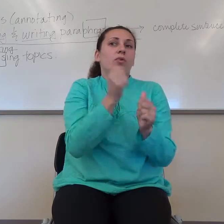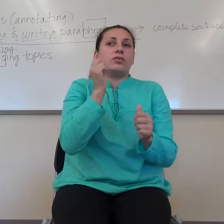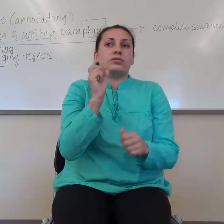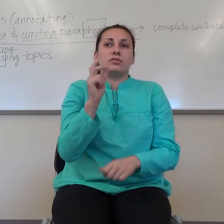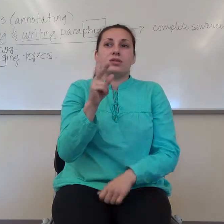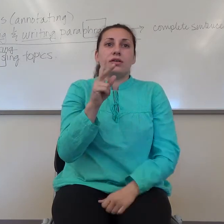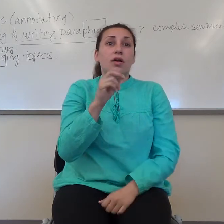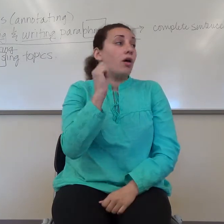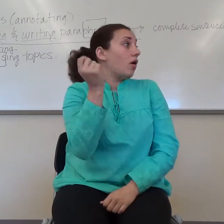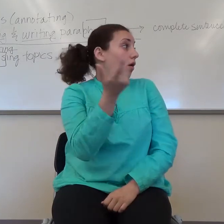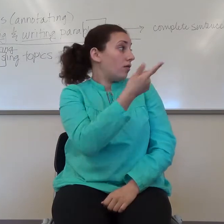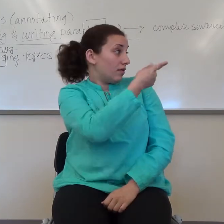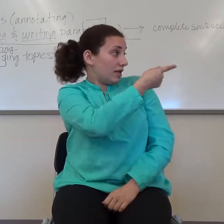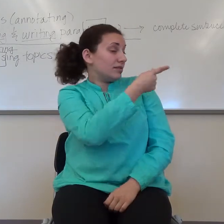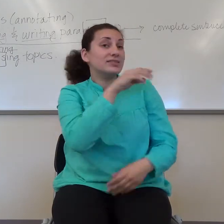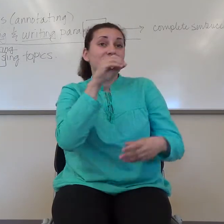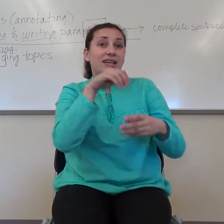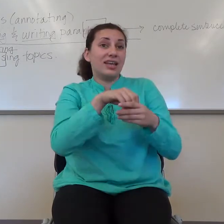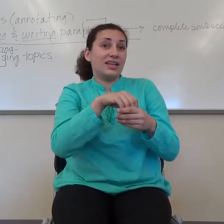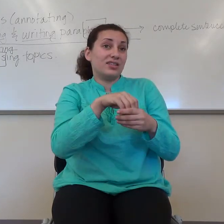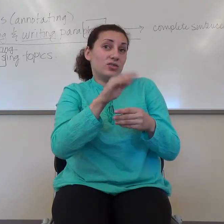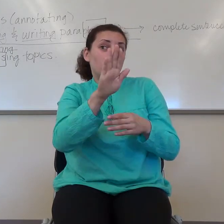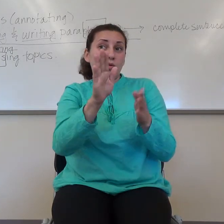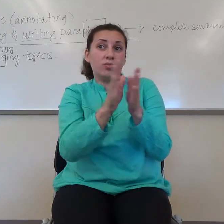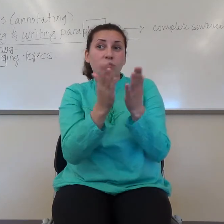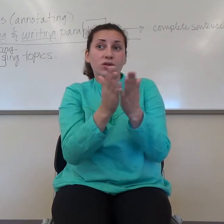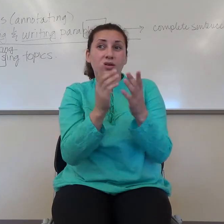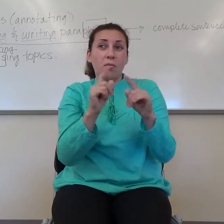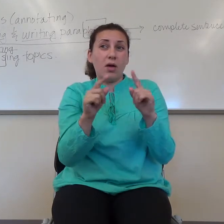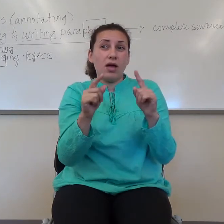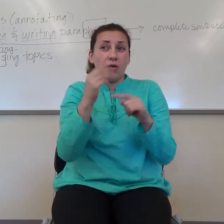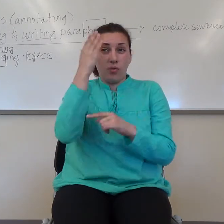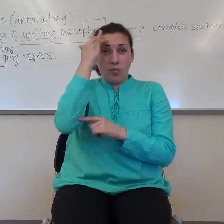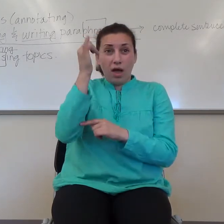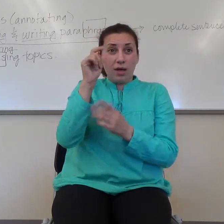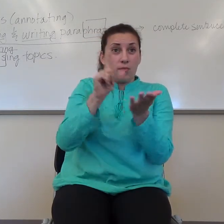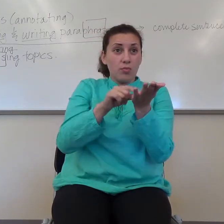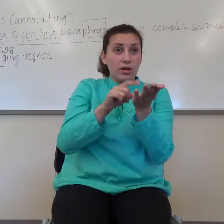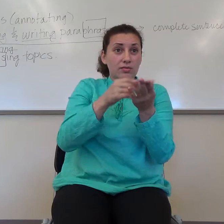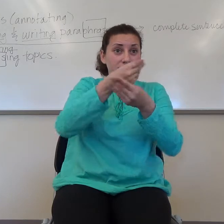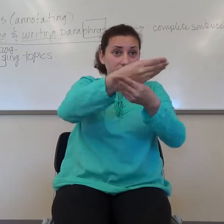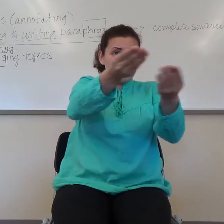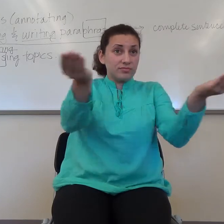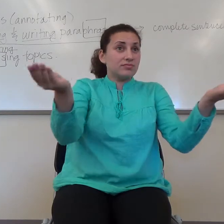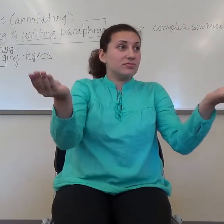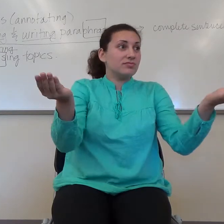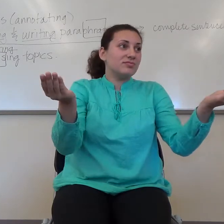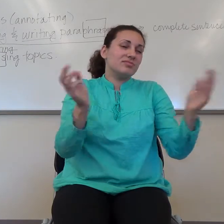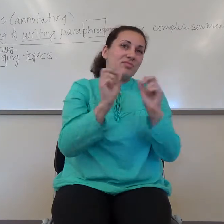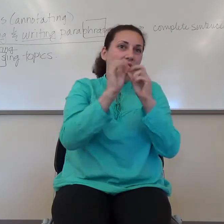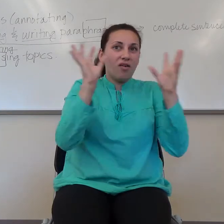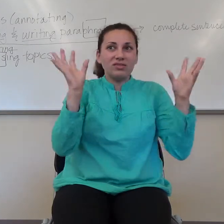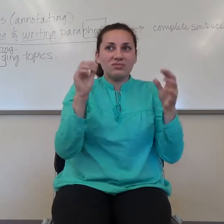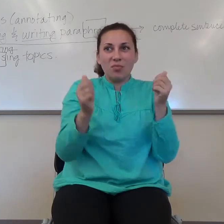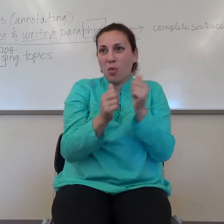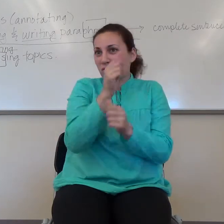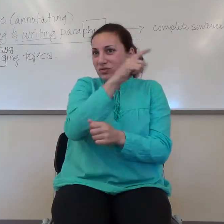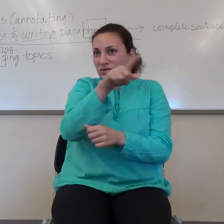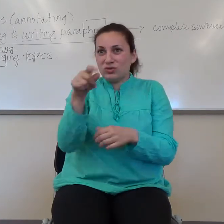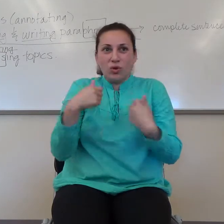your book, but the reason I give it out on handouts is obviously because most of you don't want to write all